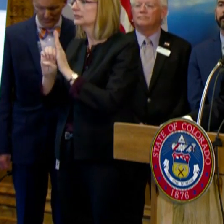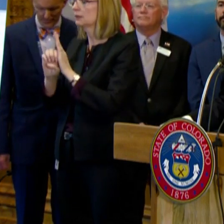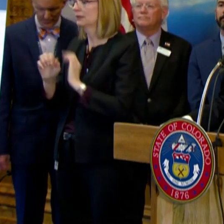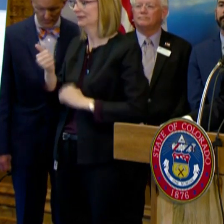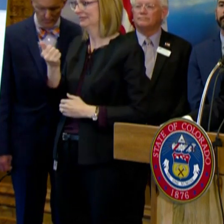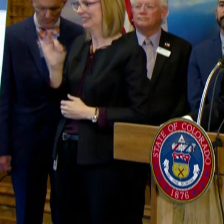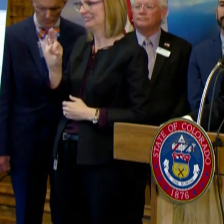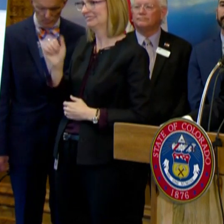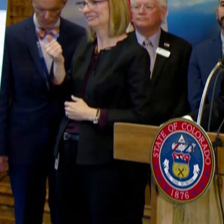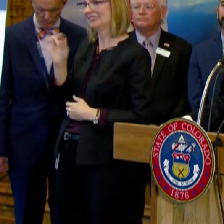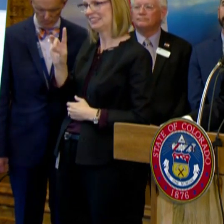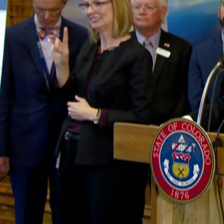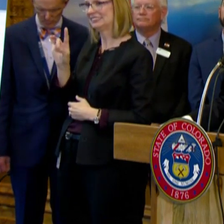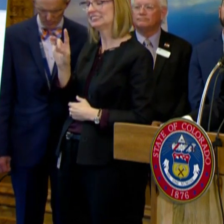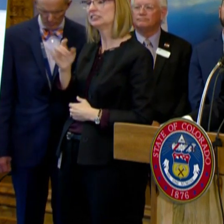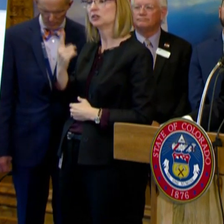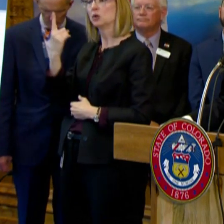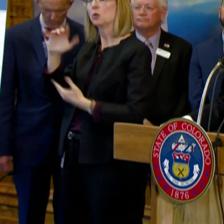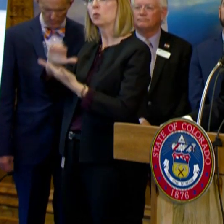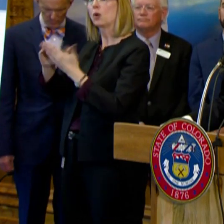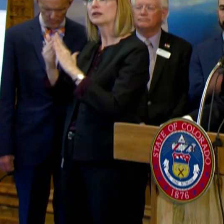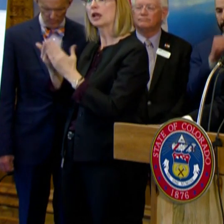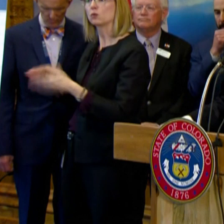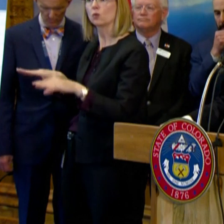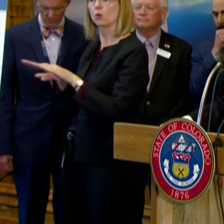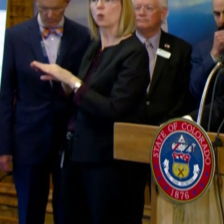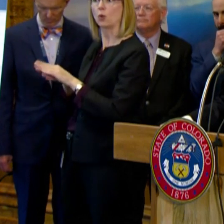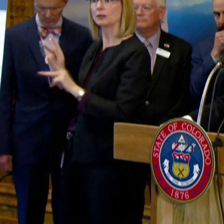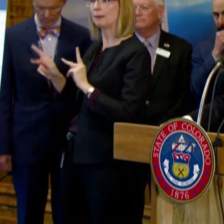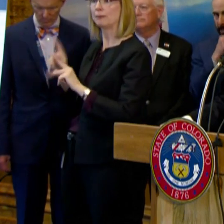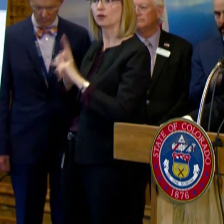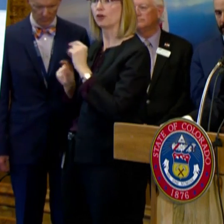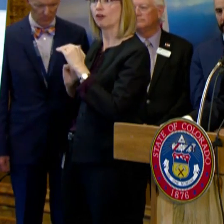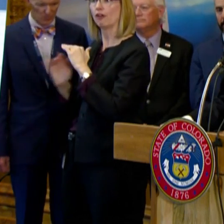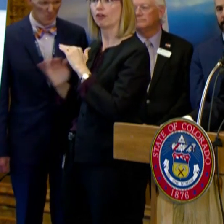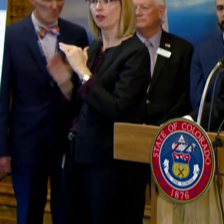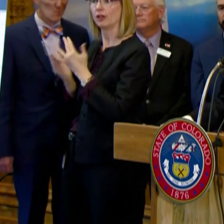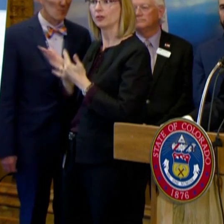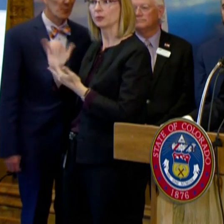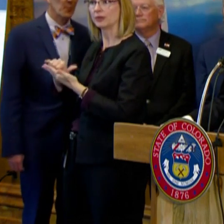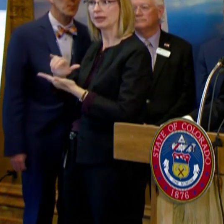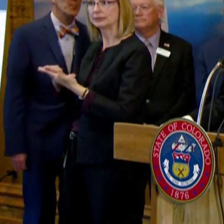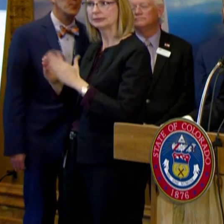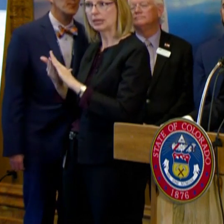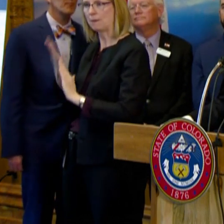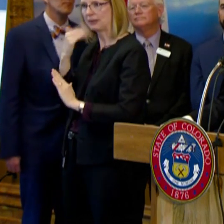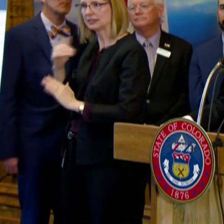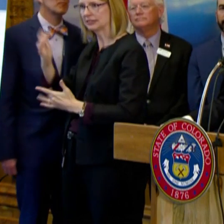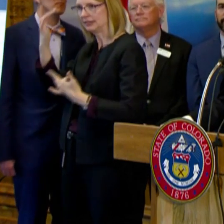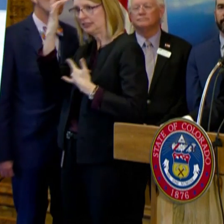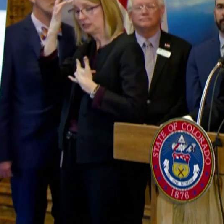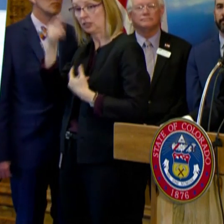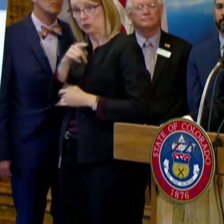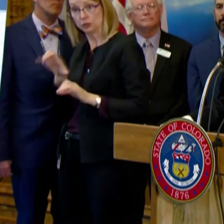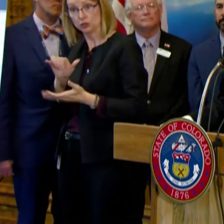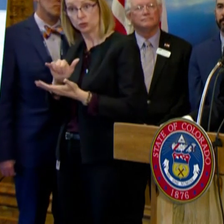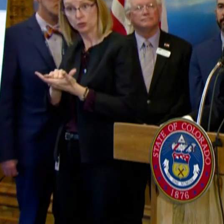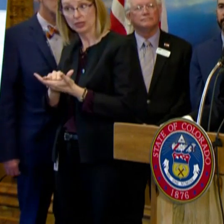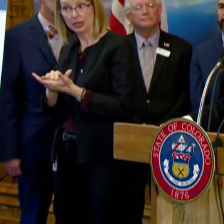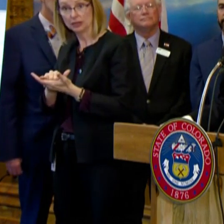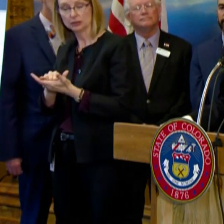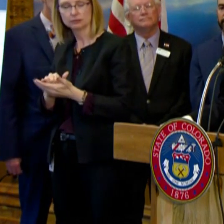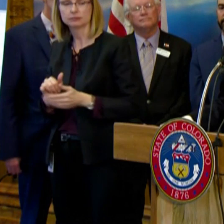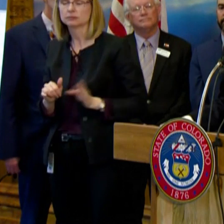again. Also, prohibiting mass gatherings, do you see that in the future? So again, all those types of authority resides